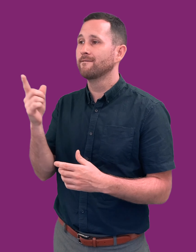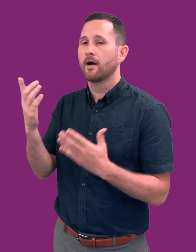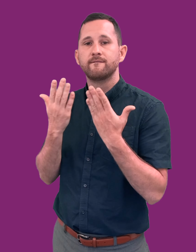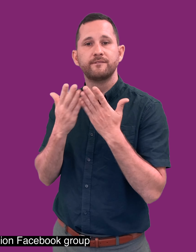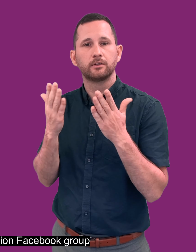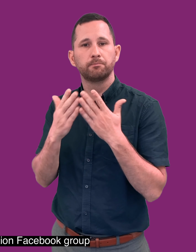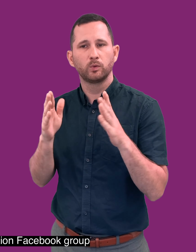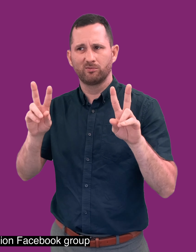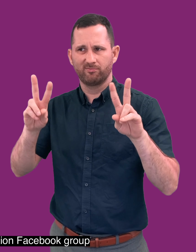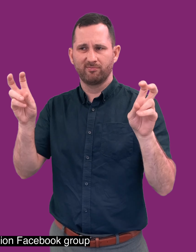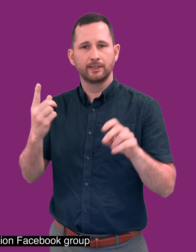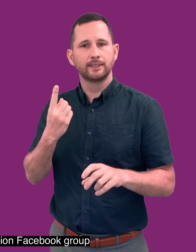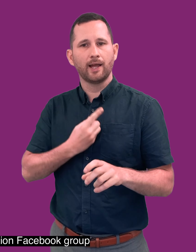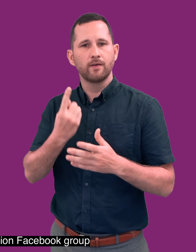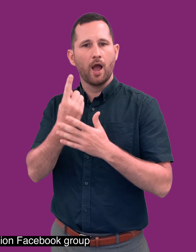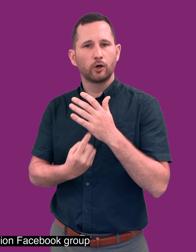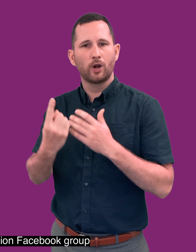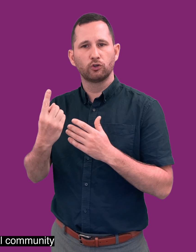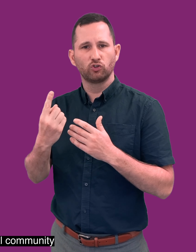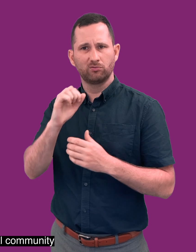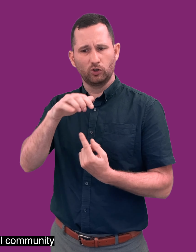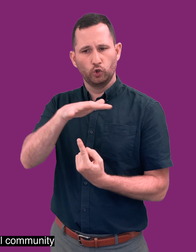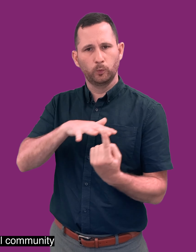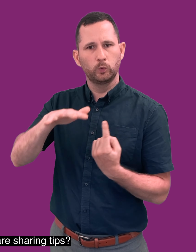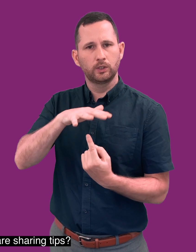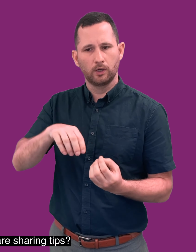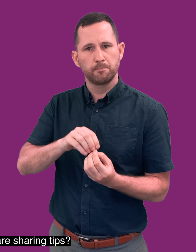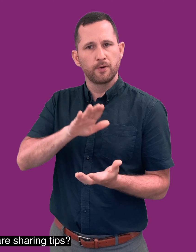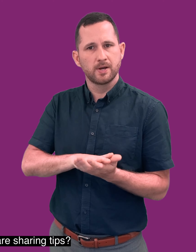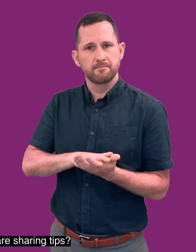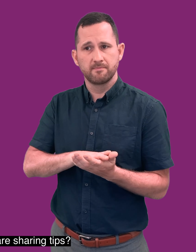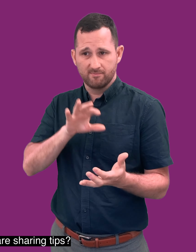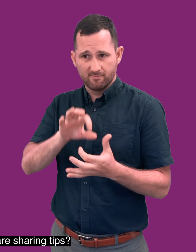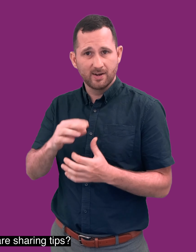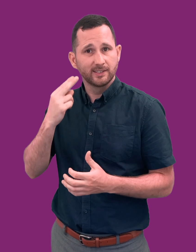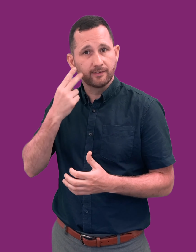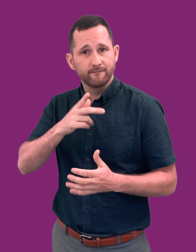Is there a self-isolation Facebook group in your local community where people are sharing tips?